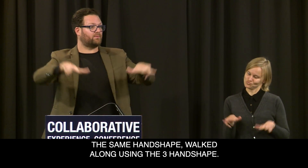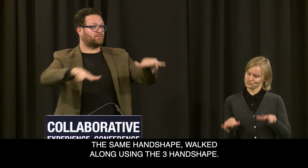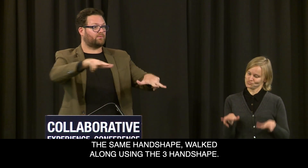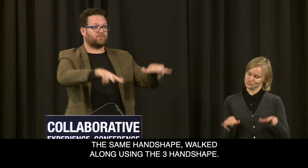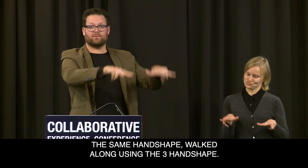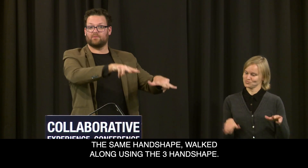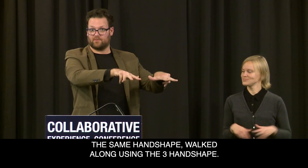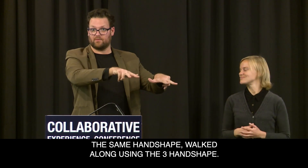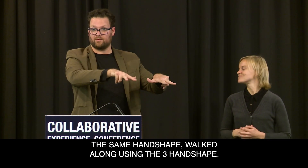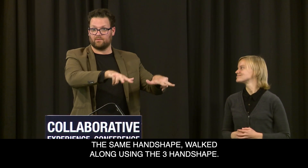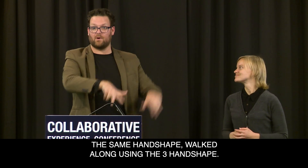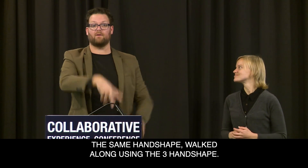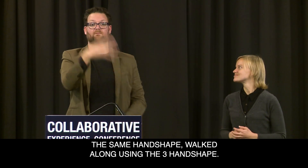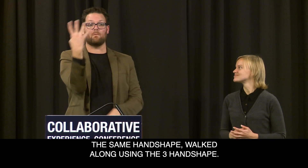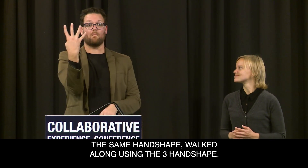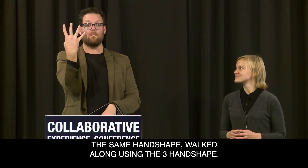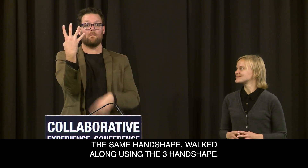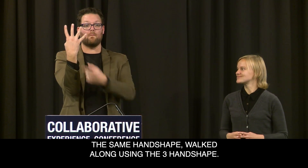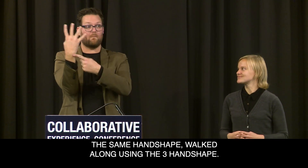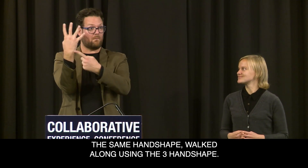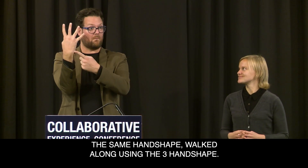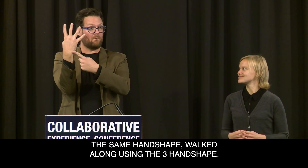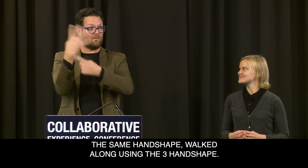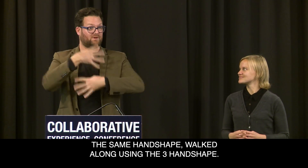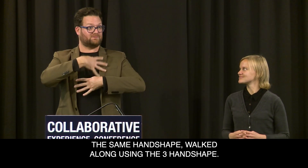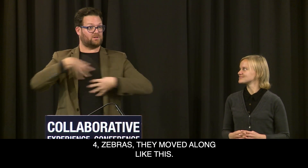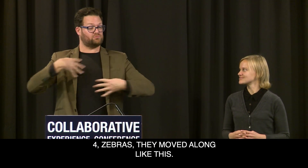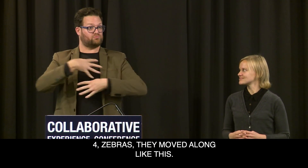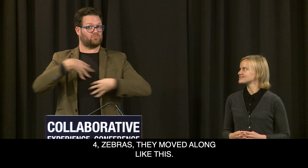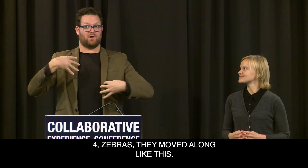same hand shape, walked along using the 3 hand shape. 4